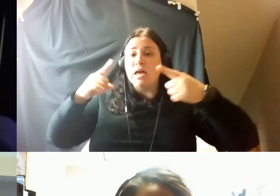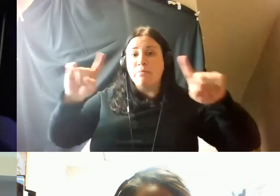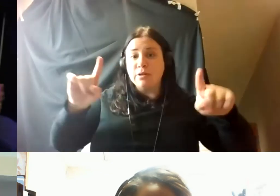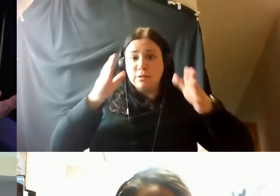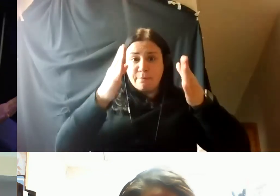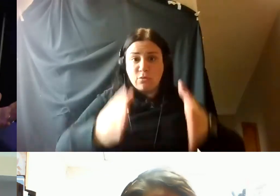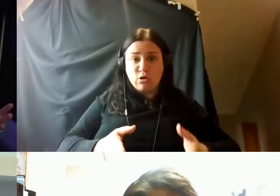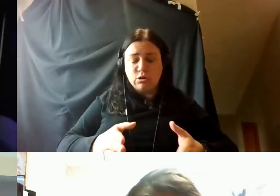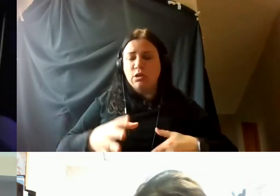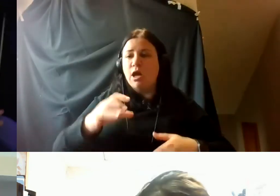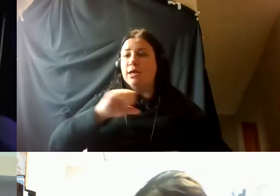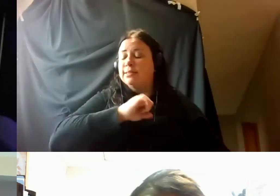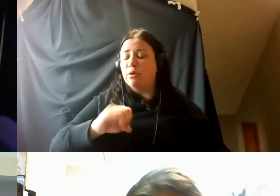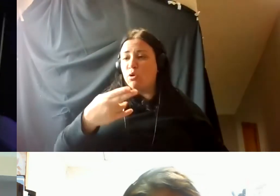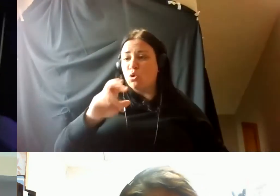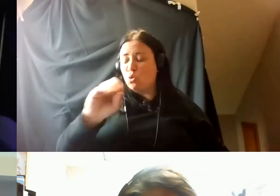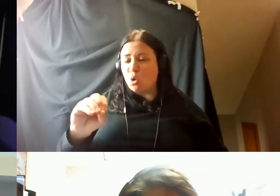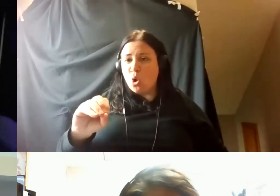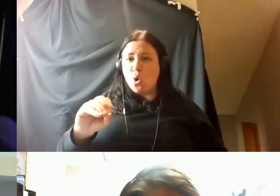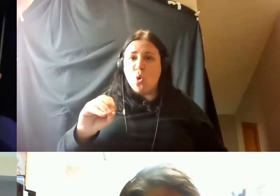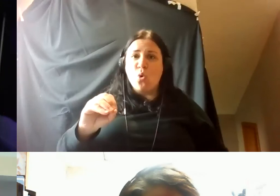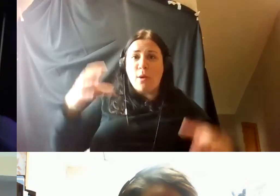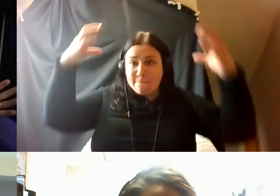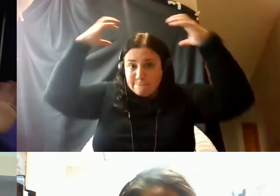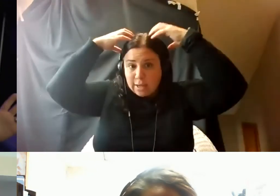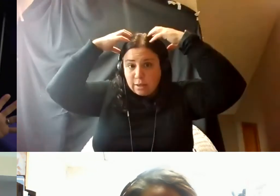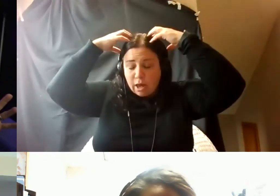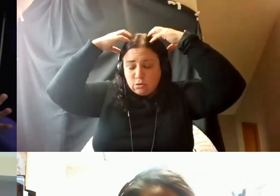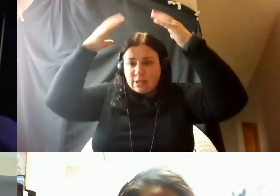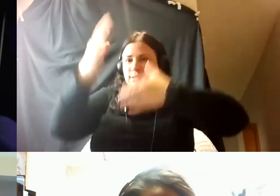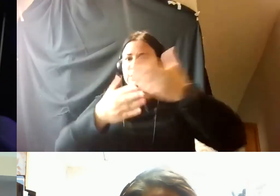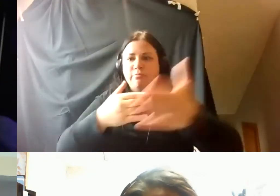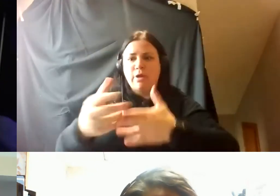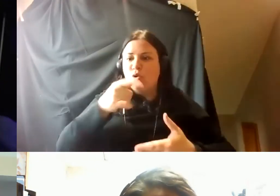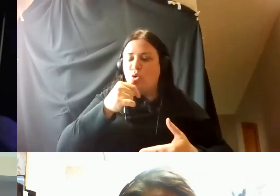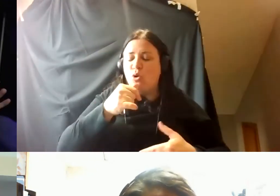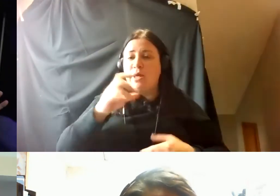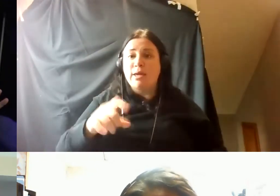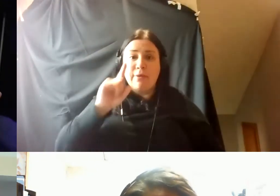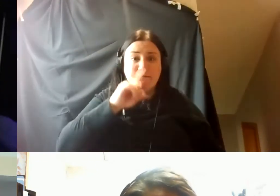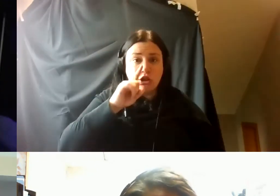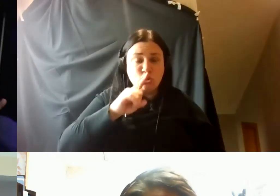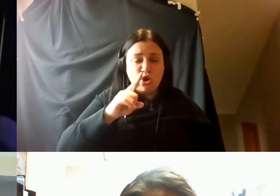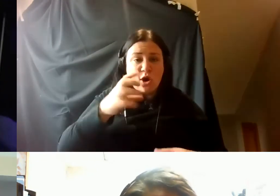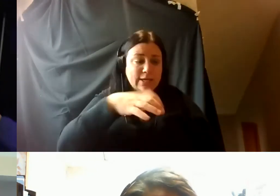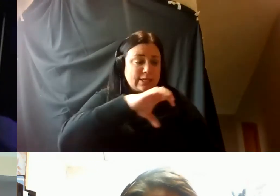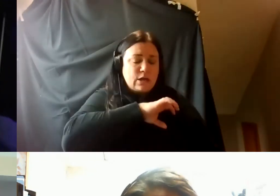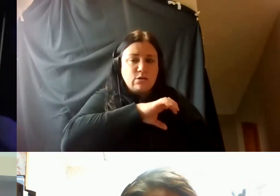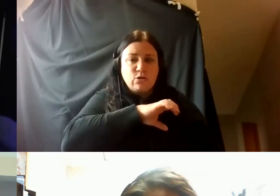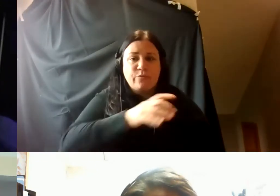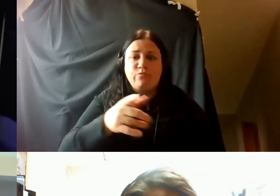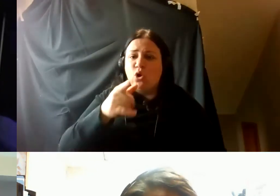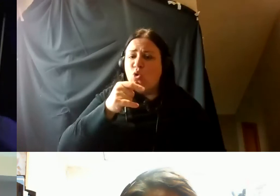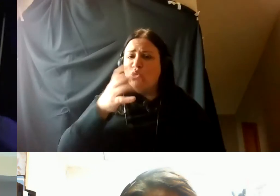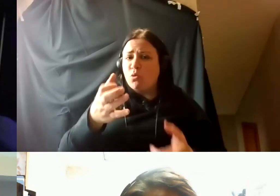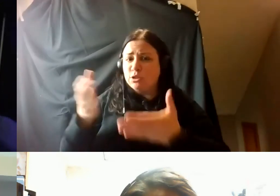like a superhero, a Mickey Mouse. It could be anything you want. It could be a fictional character, anything. Who would you like to take on